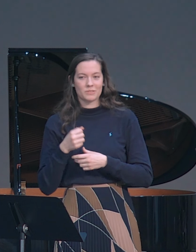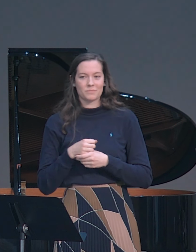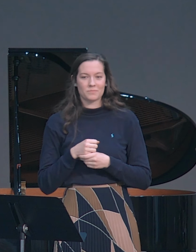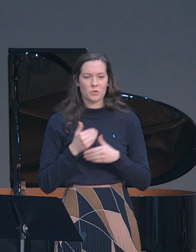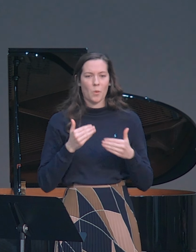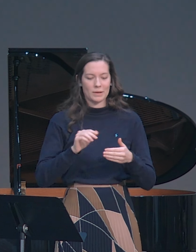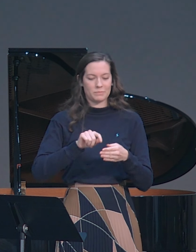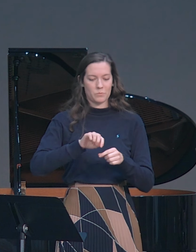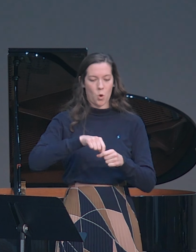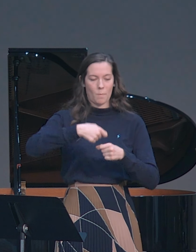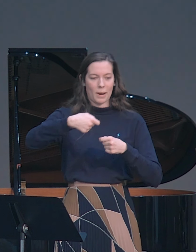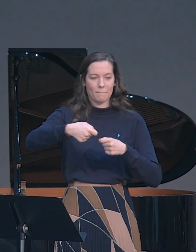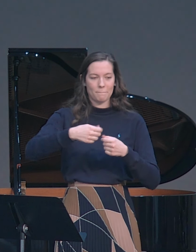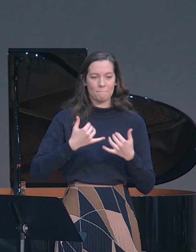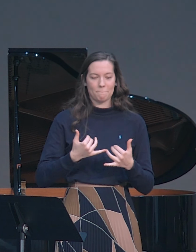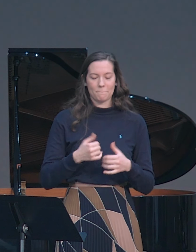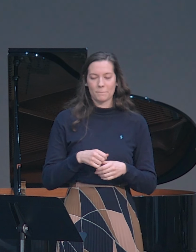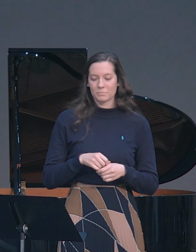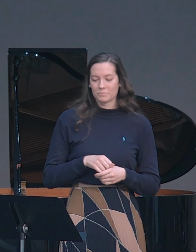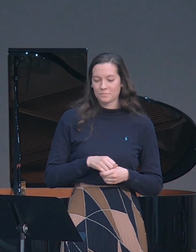our elements this morning.